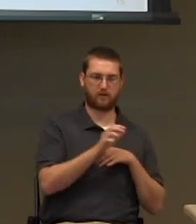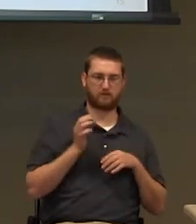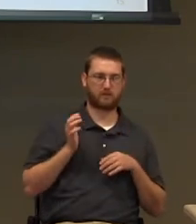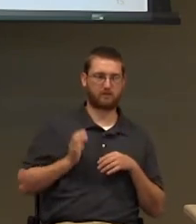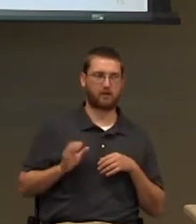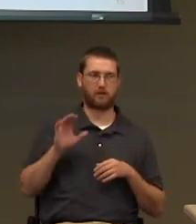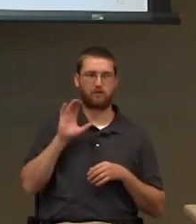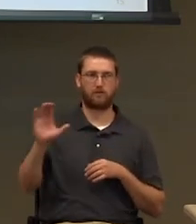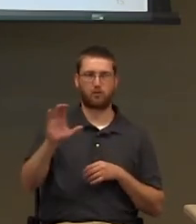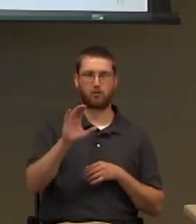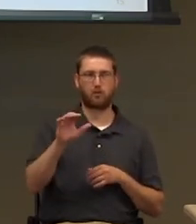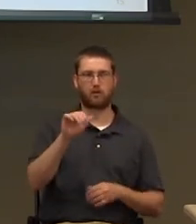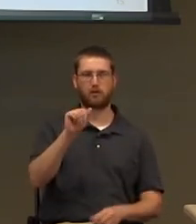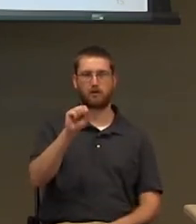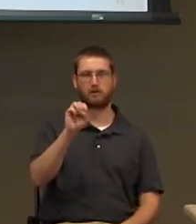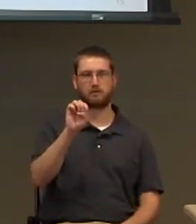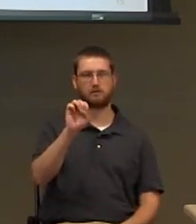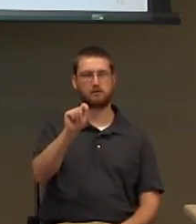of your assets.